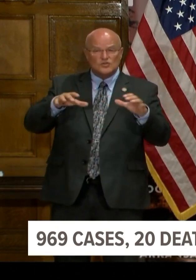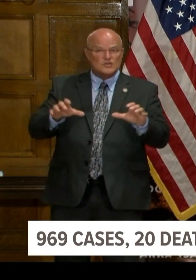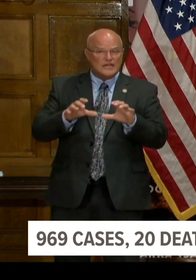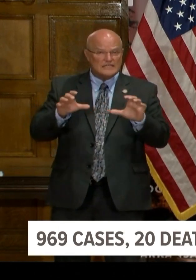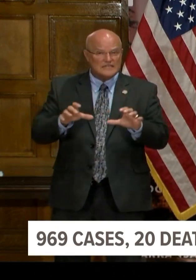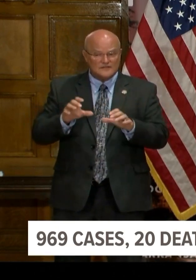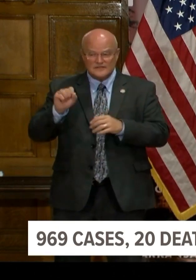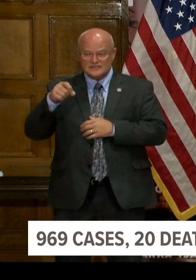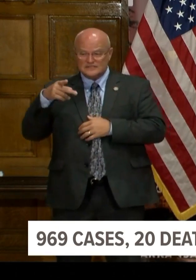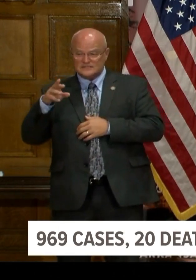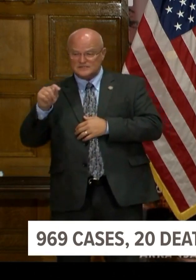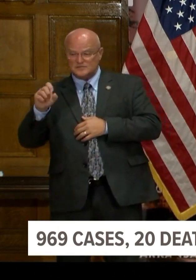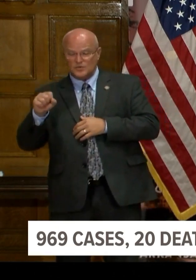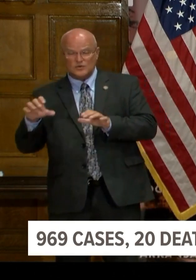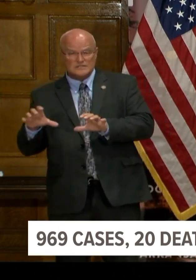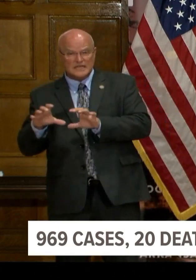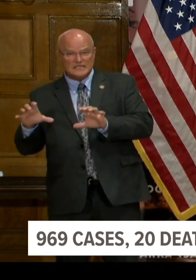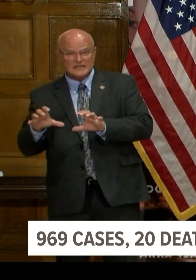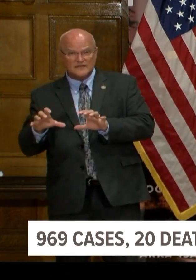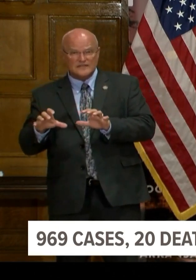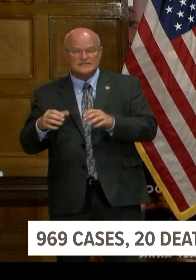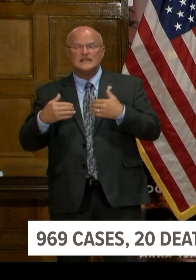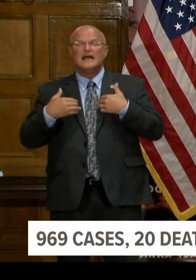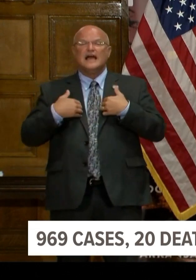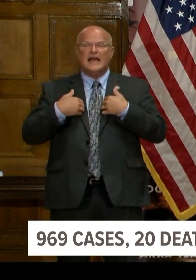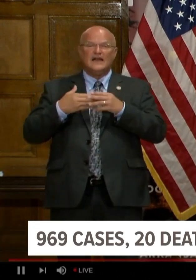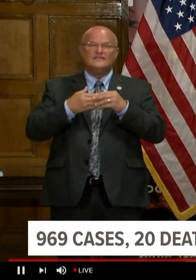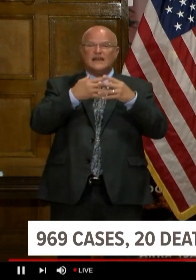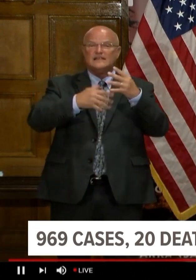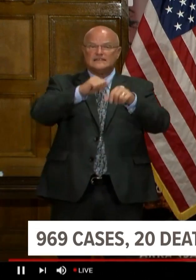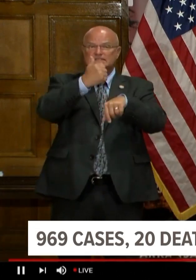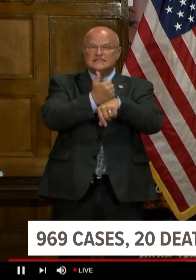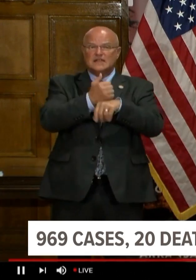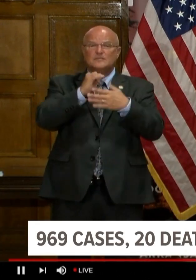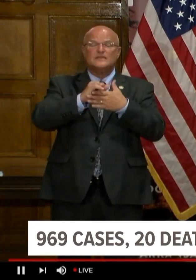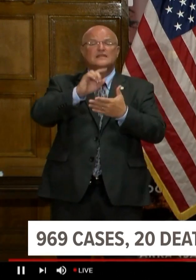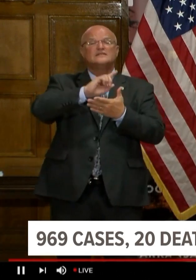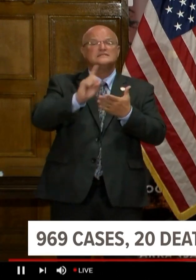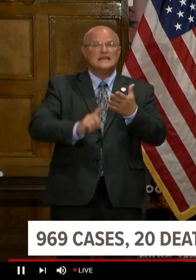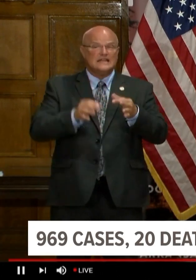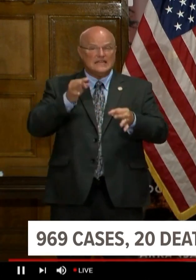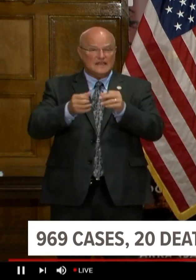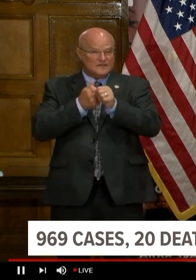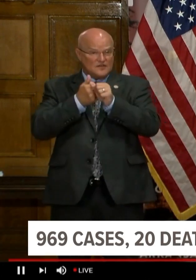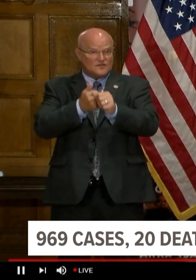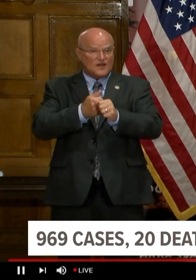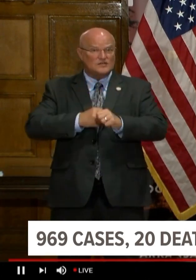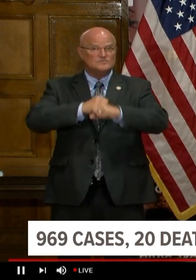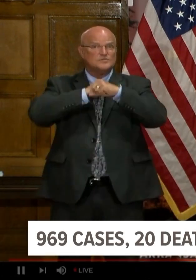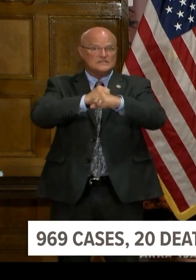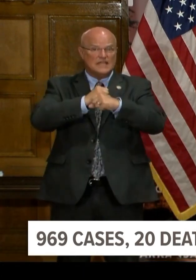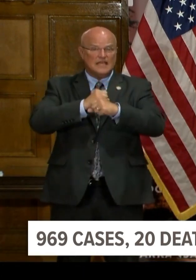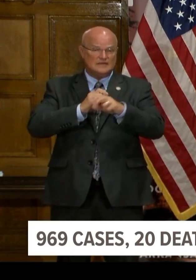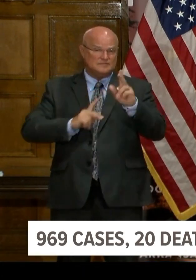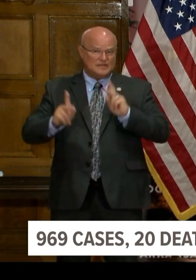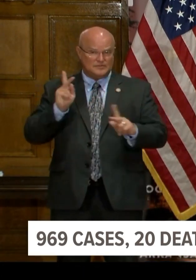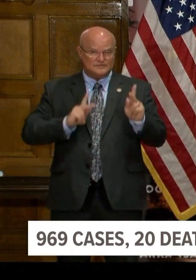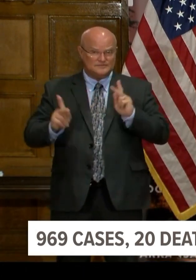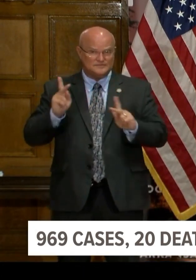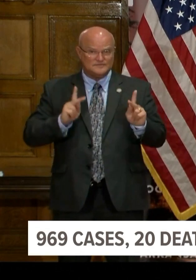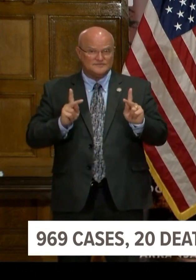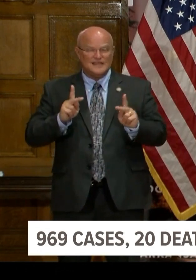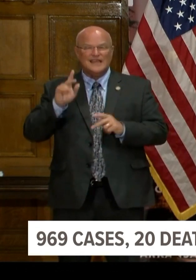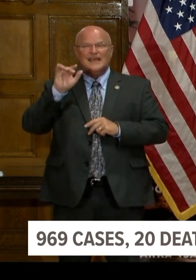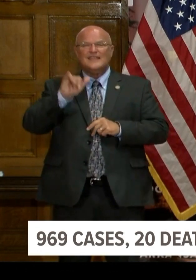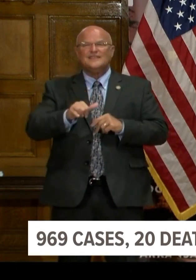activity, sports activities, we have guidelines in place that are designed, if they're followed, to protect the public health. And so